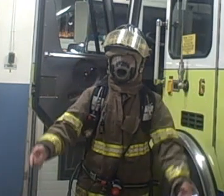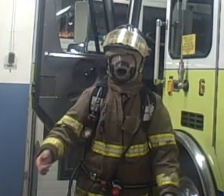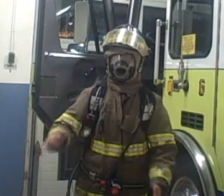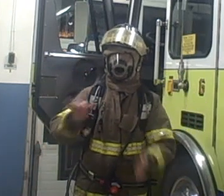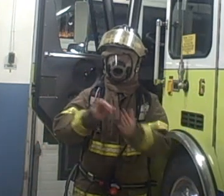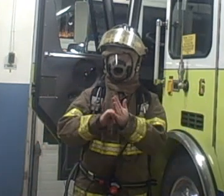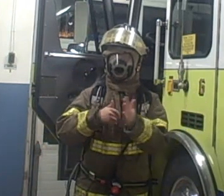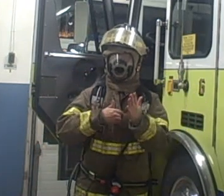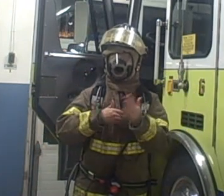life,